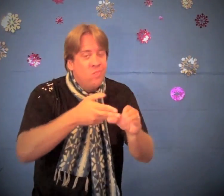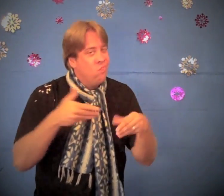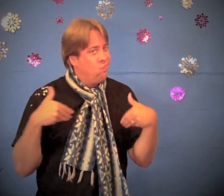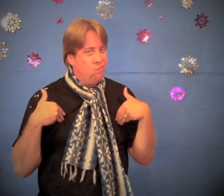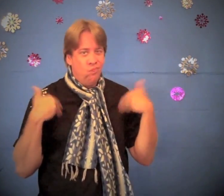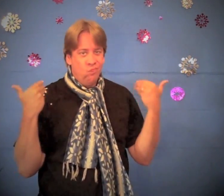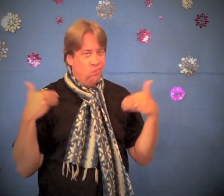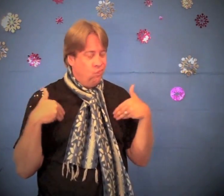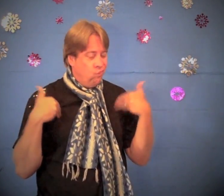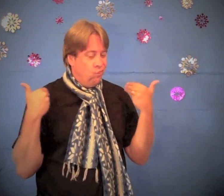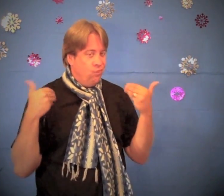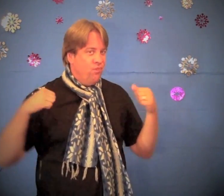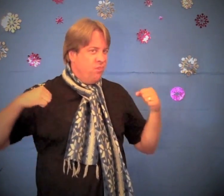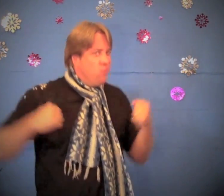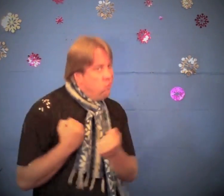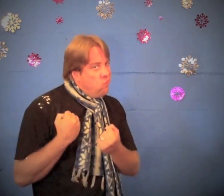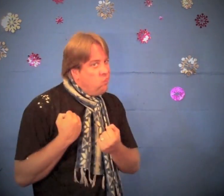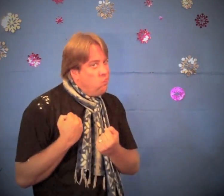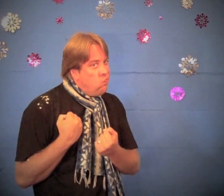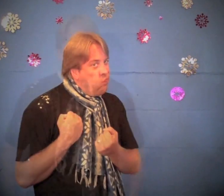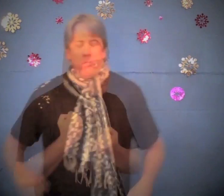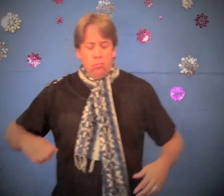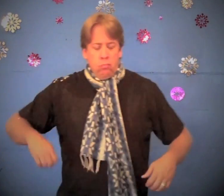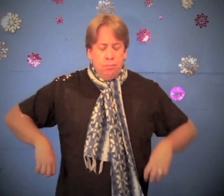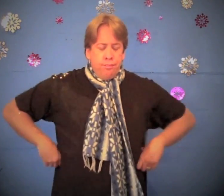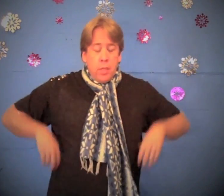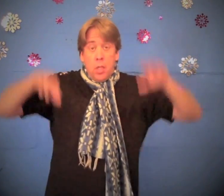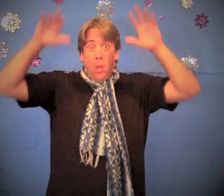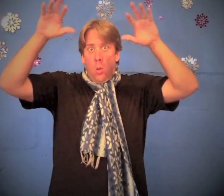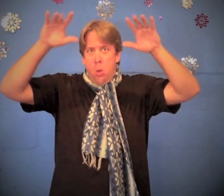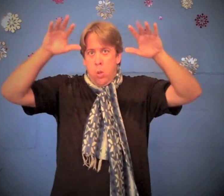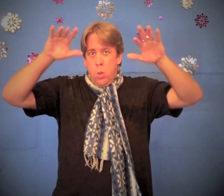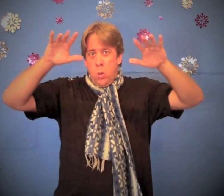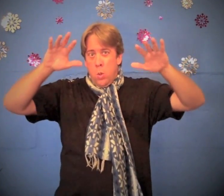But he knew he wasn't old enough, not yet.